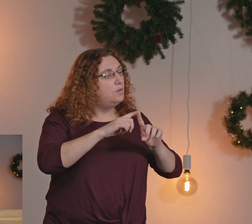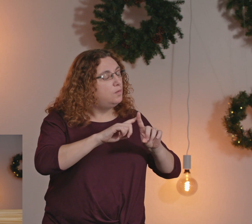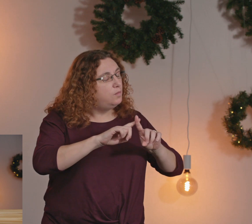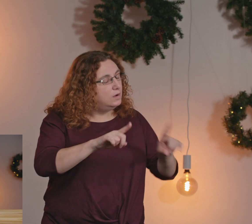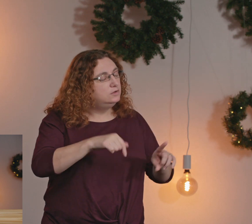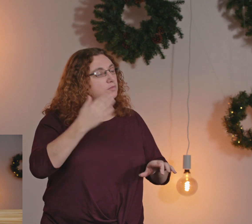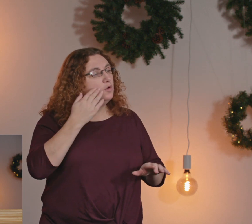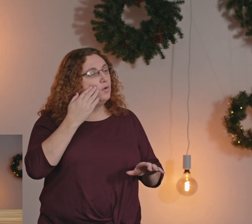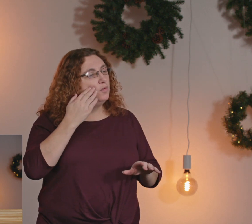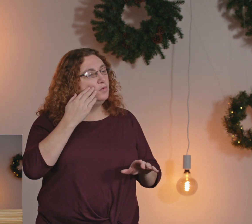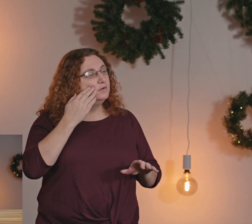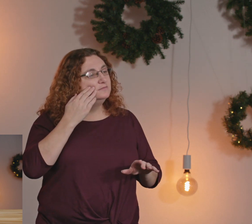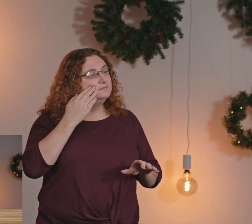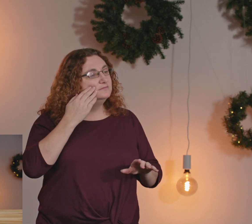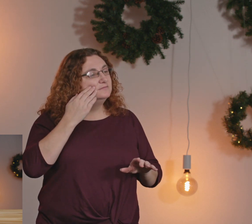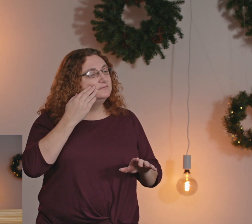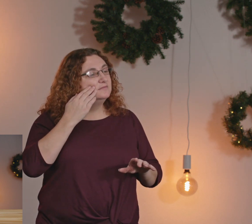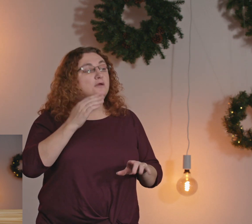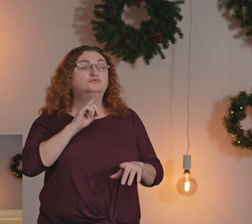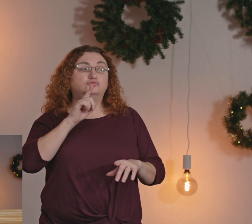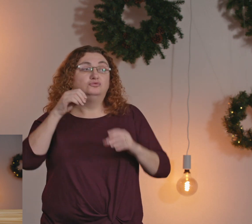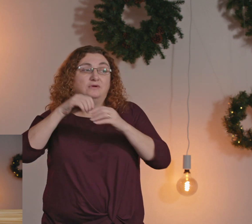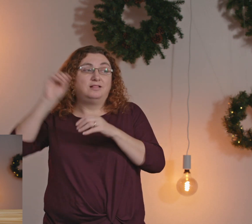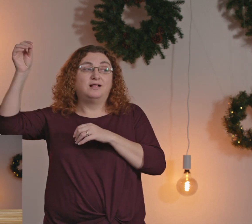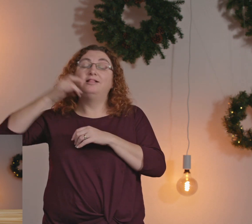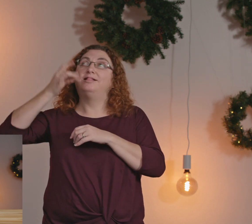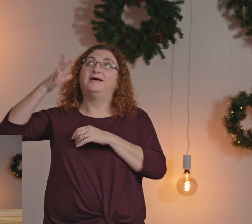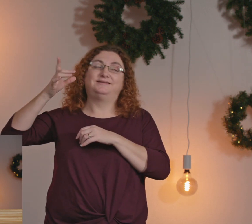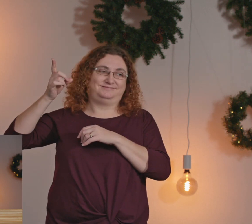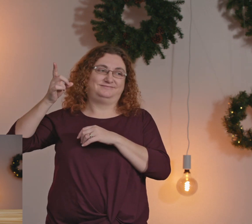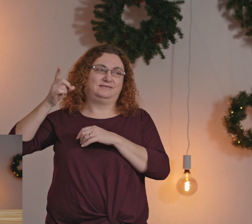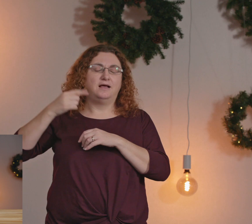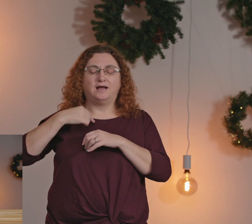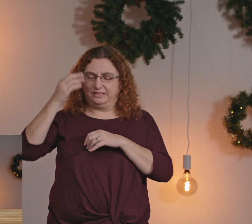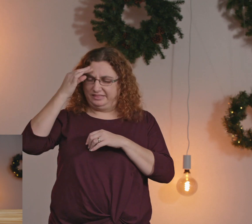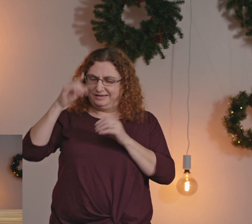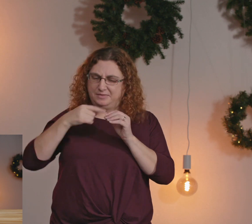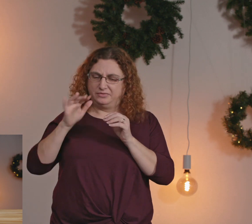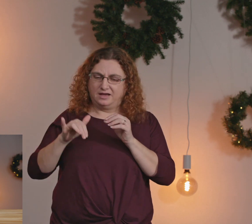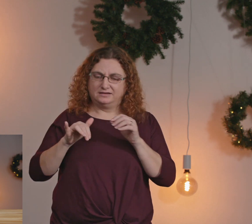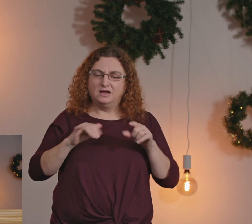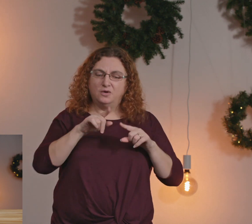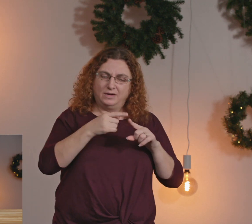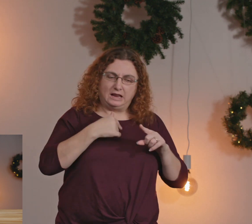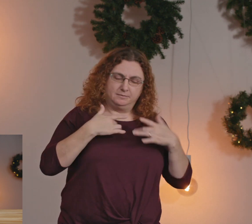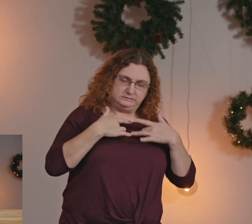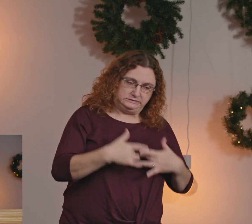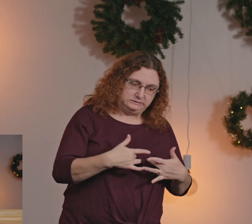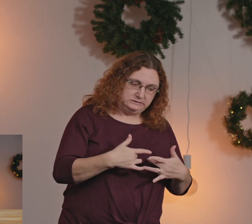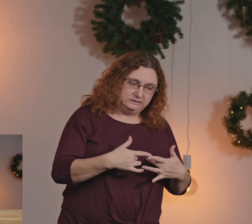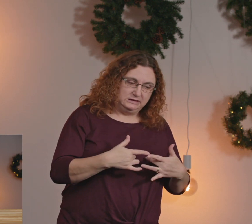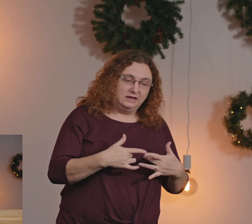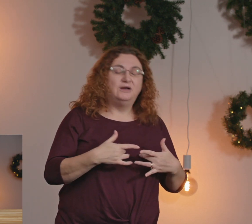Remember in the dark what you know to be true in the light. I think about that from time to time, that saying, every time I go to the downstairs